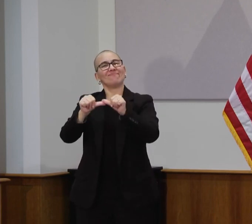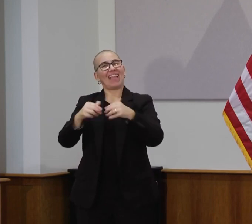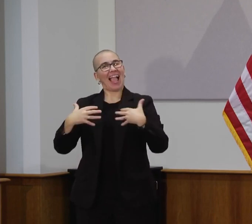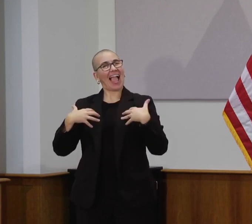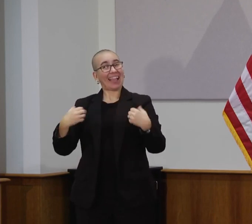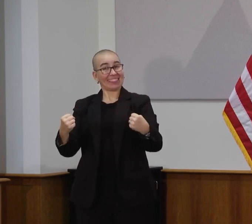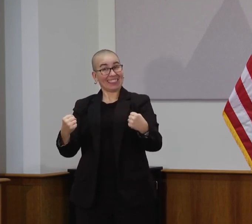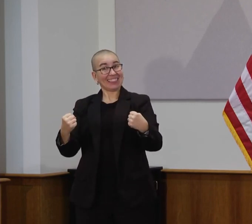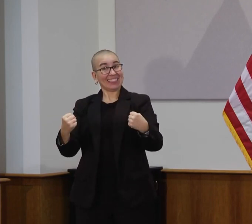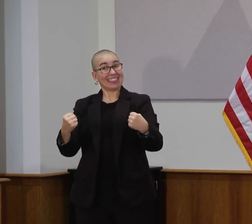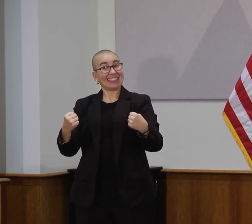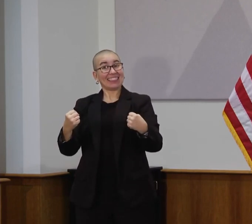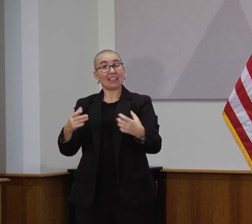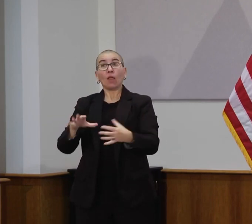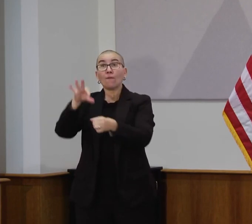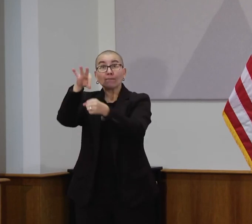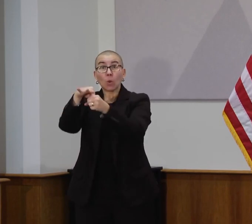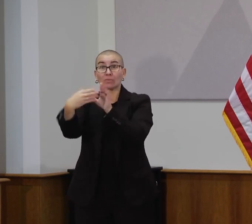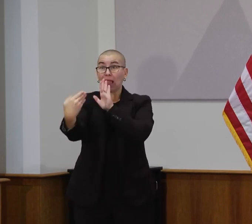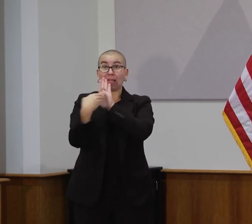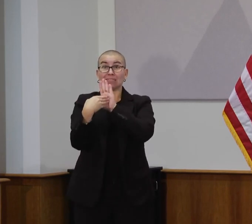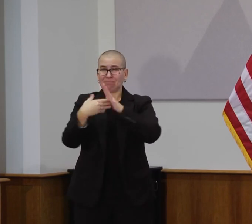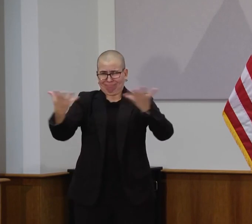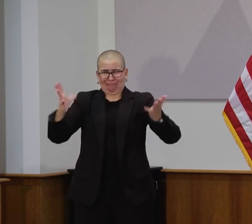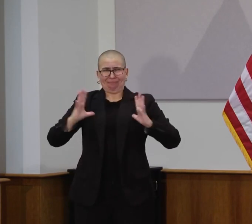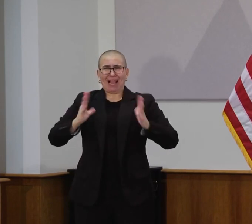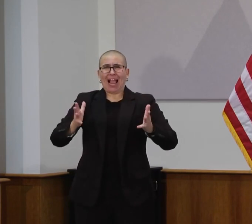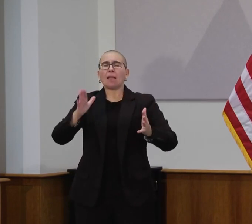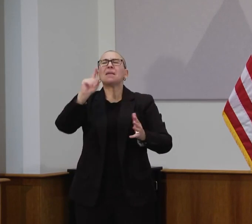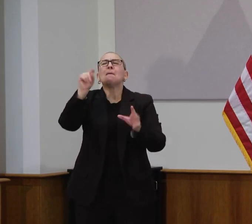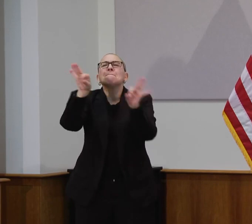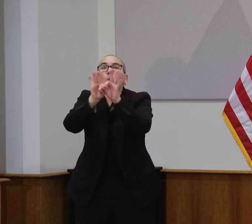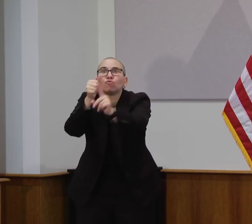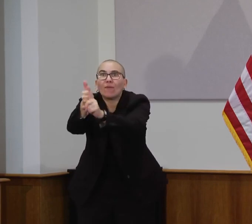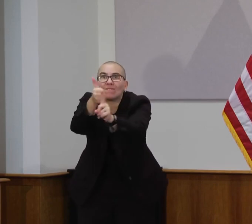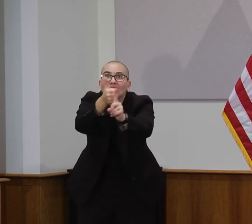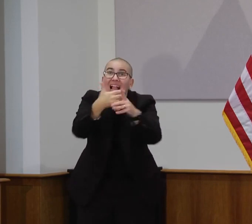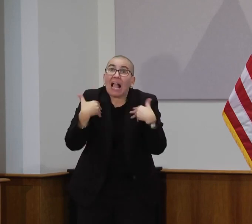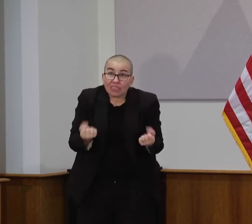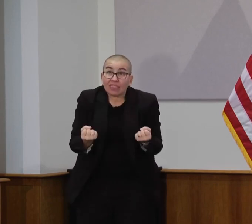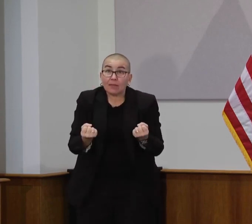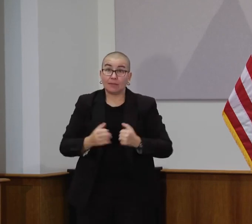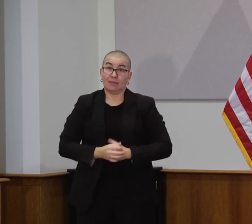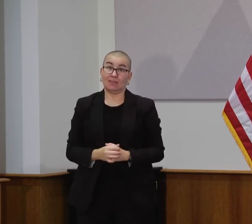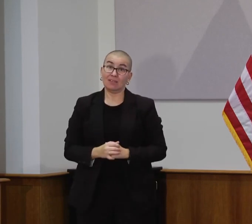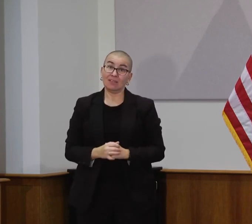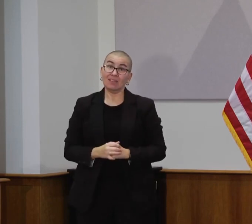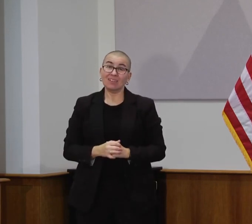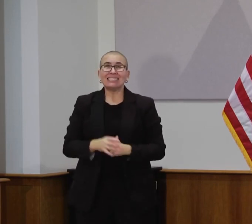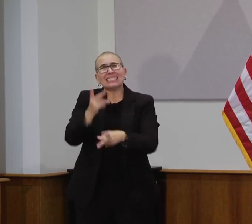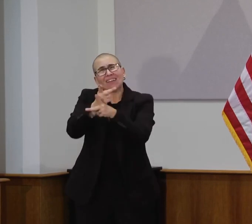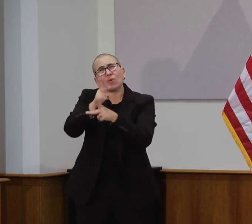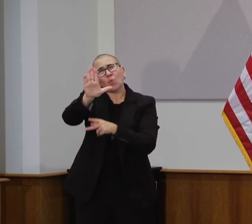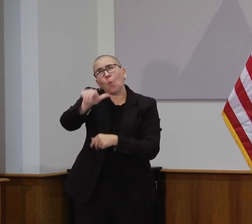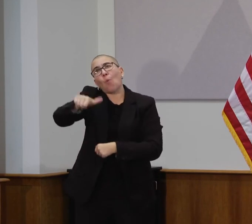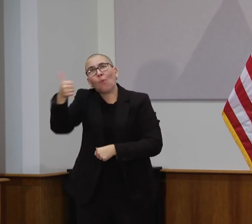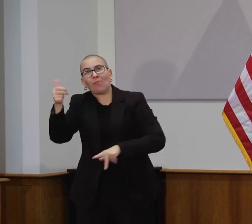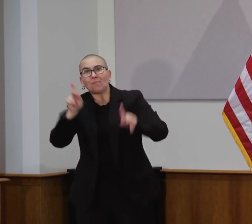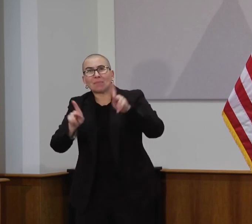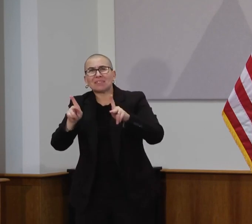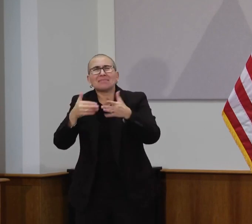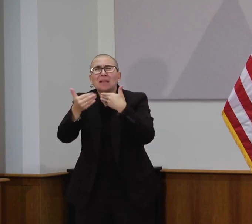to vote against me in 2 years, if that's what it takes. Just keep yourself healthy and keep others healthy. Whatever motivates you for that,